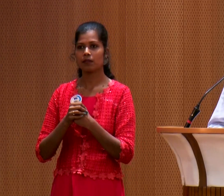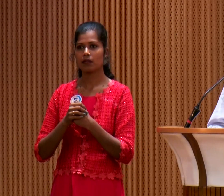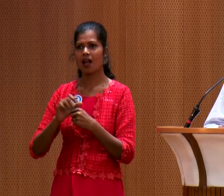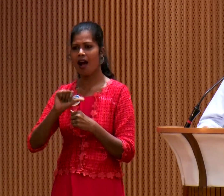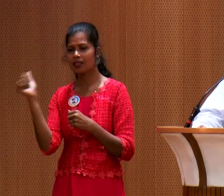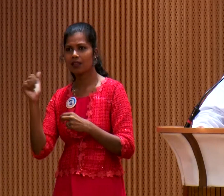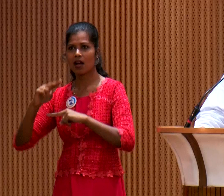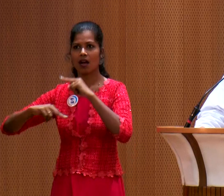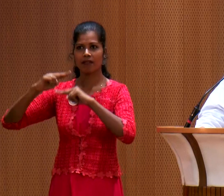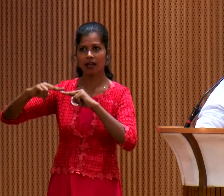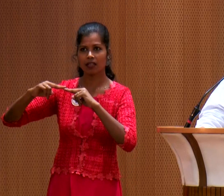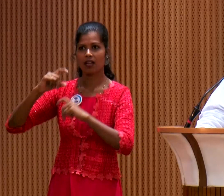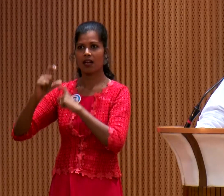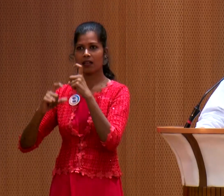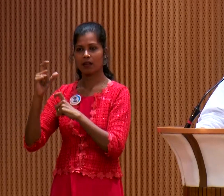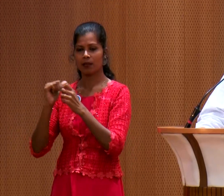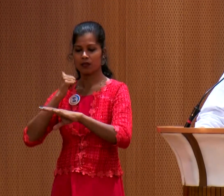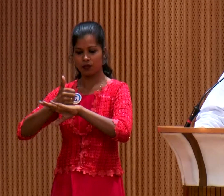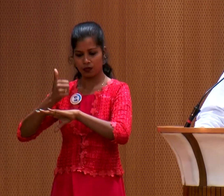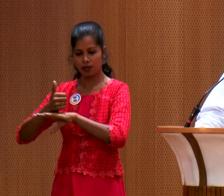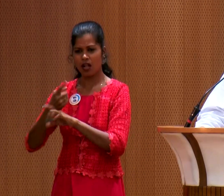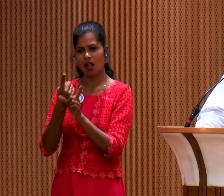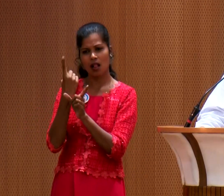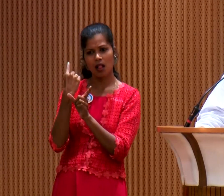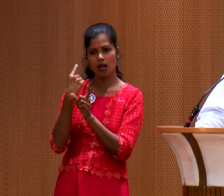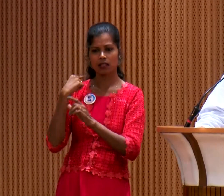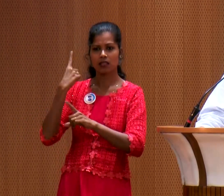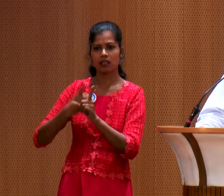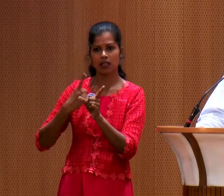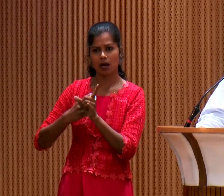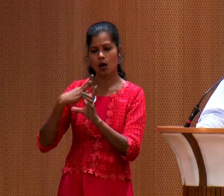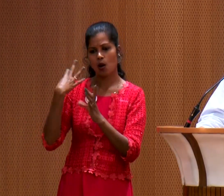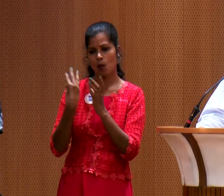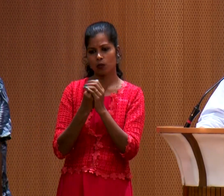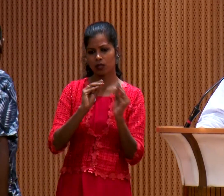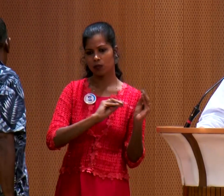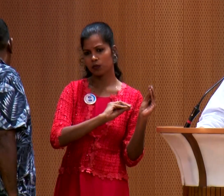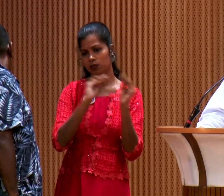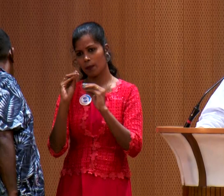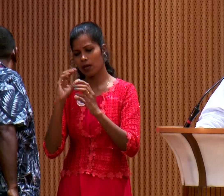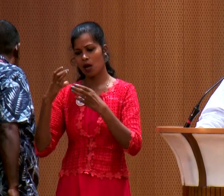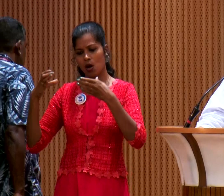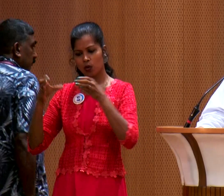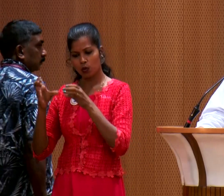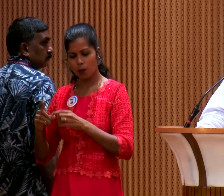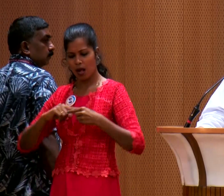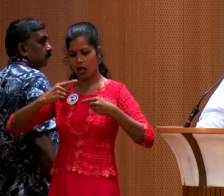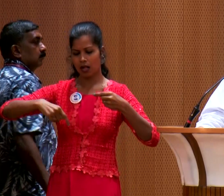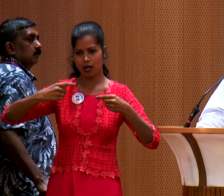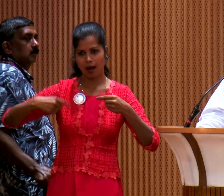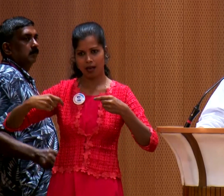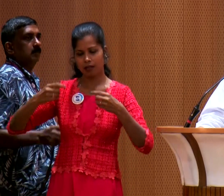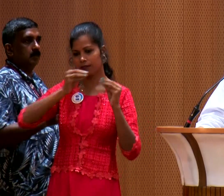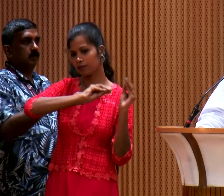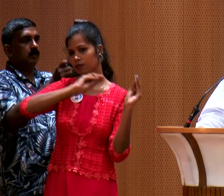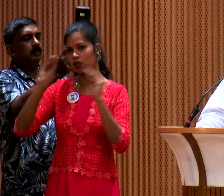other factories. Last year, the total exports of what is categorized under coir was